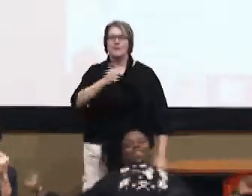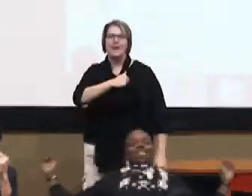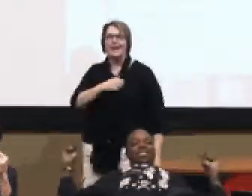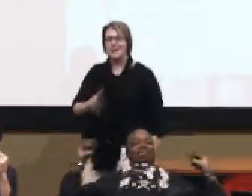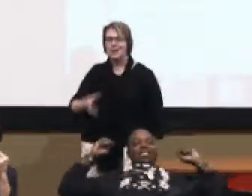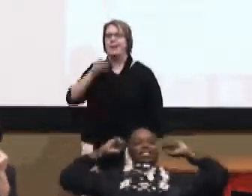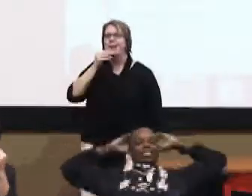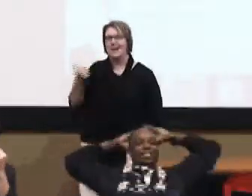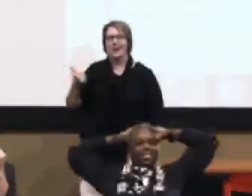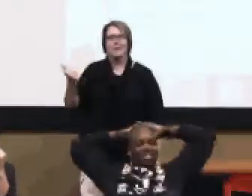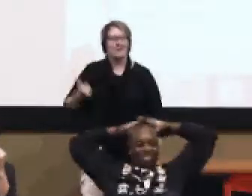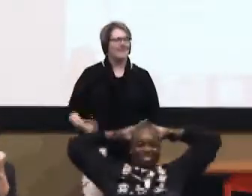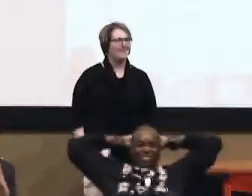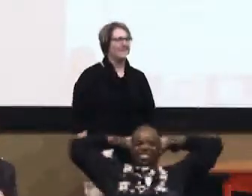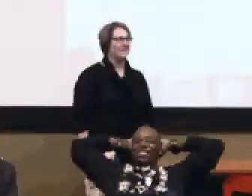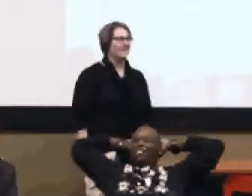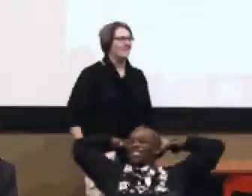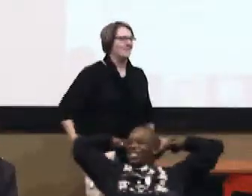so